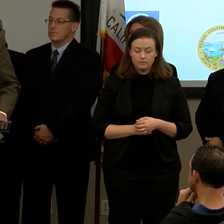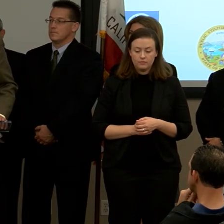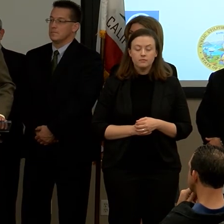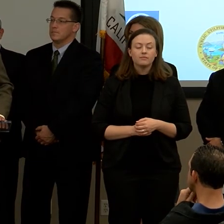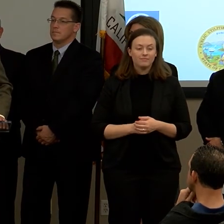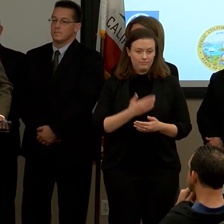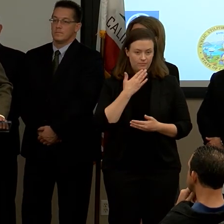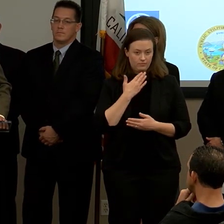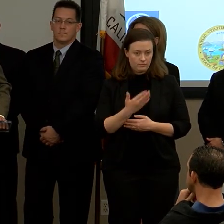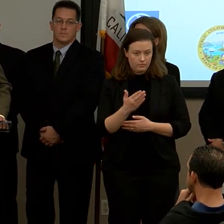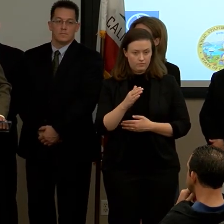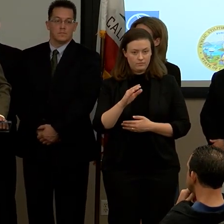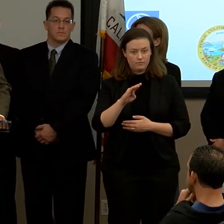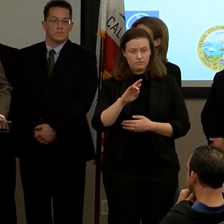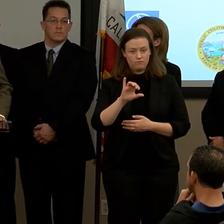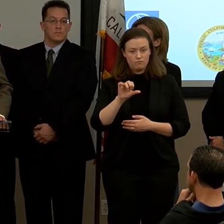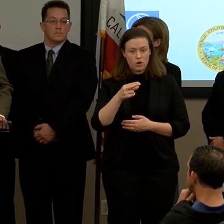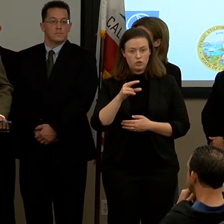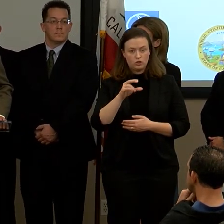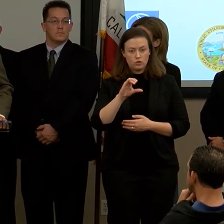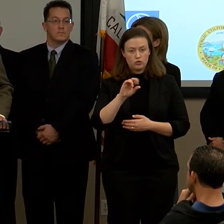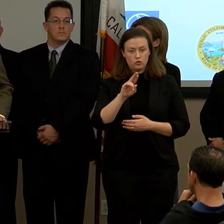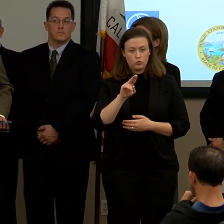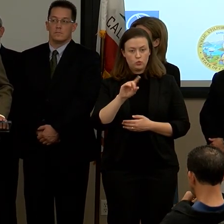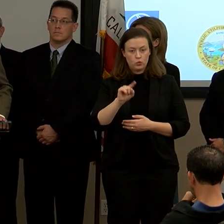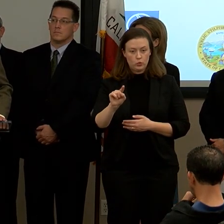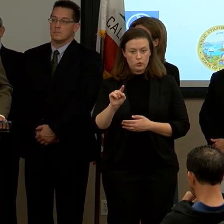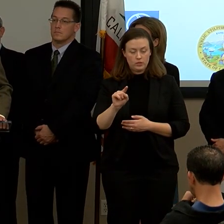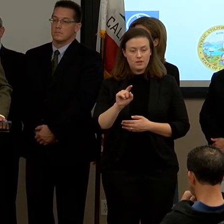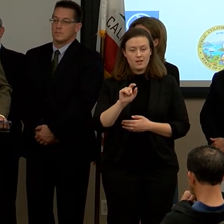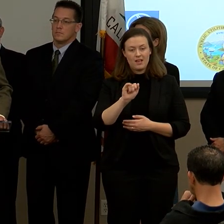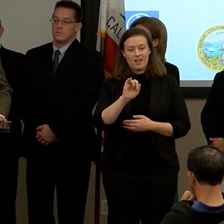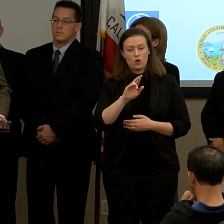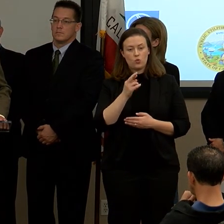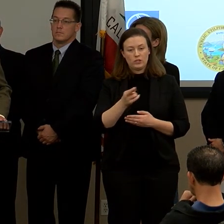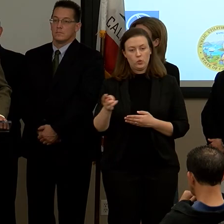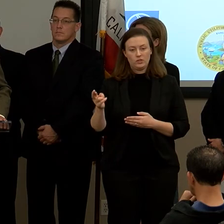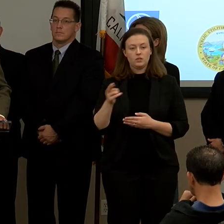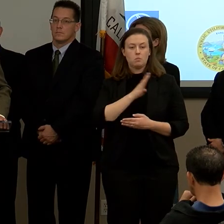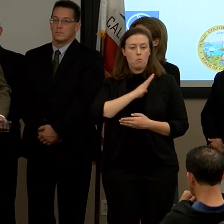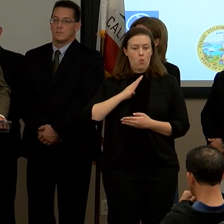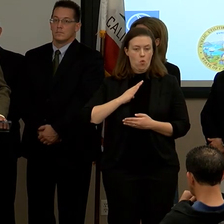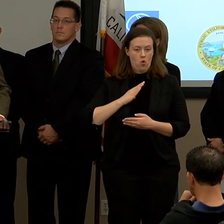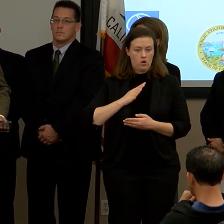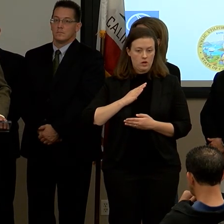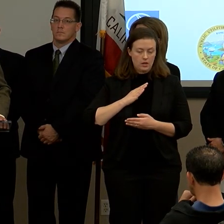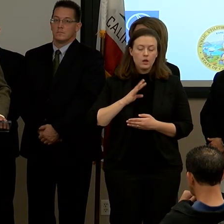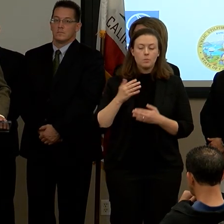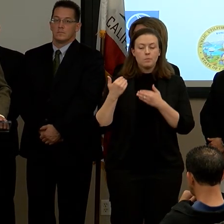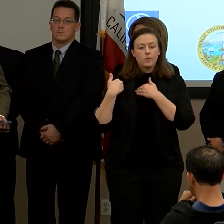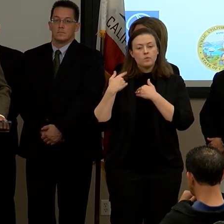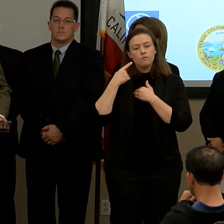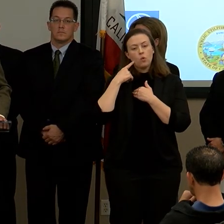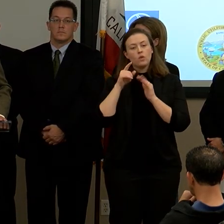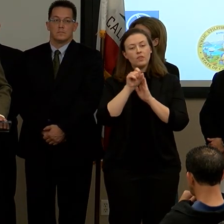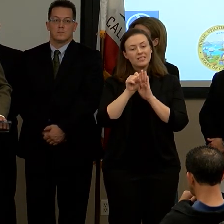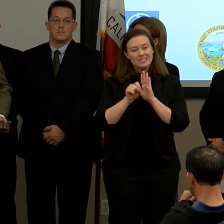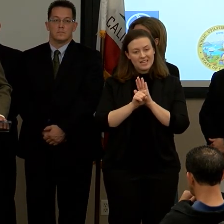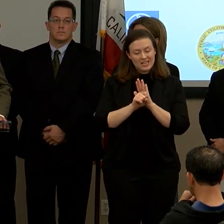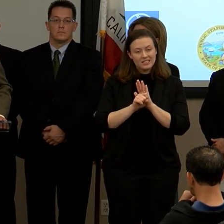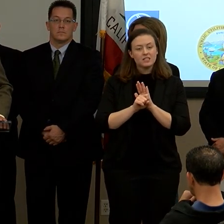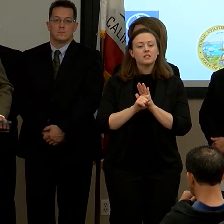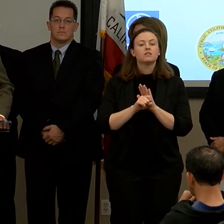Good morning. I'm Bart Cruz, Chief of Research at the California Air Resources Board, and we have responsibility for the state's air pollution and climate